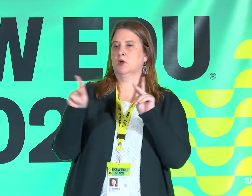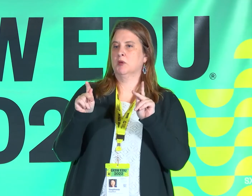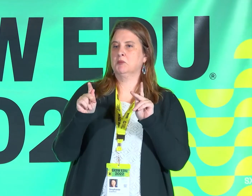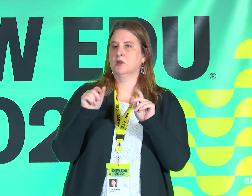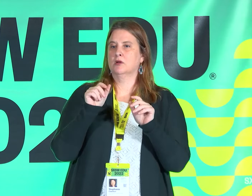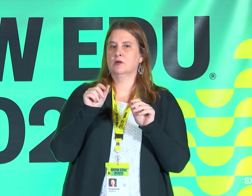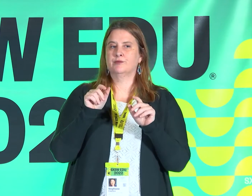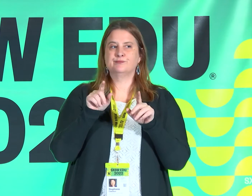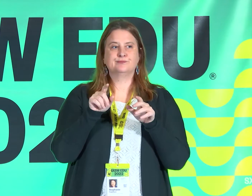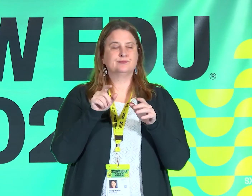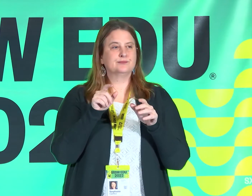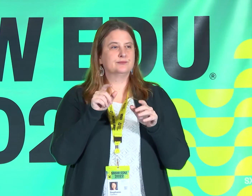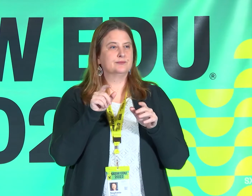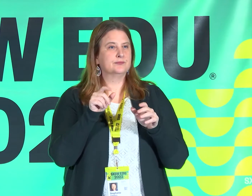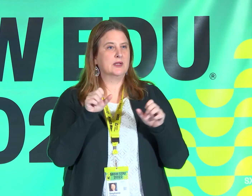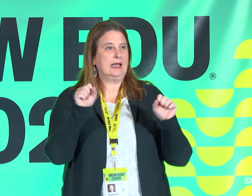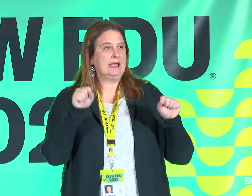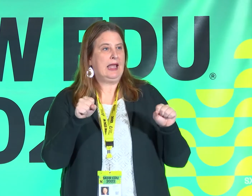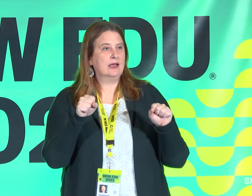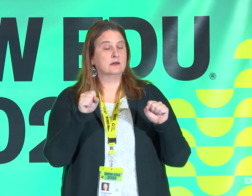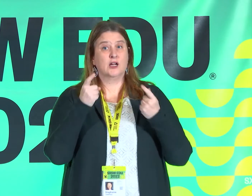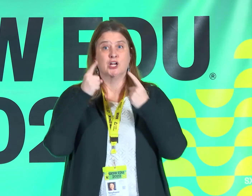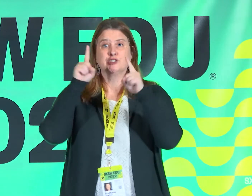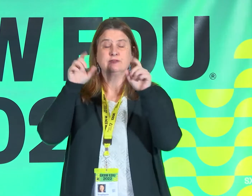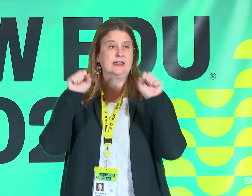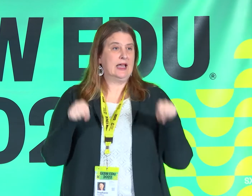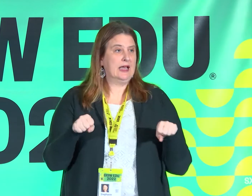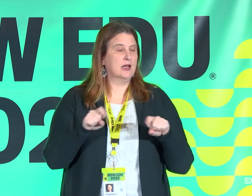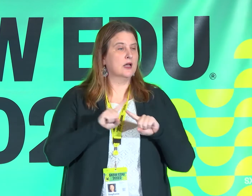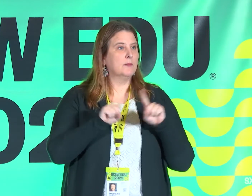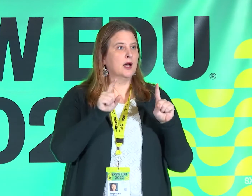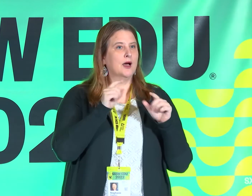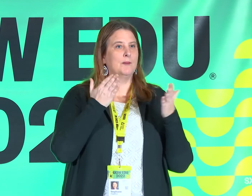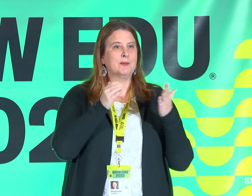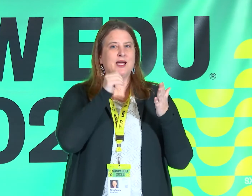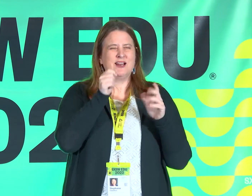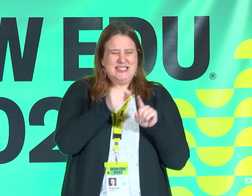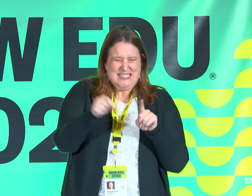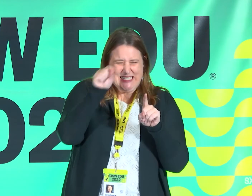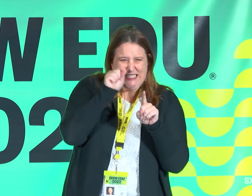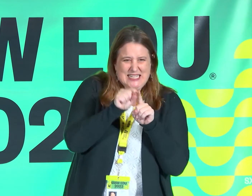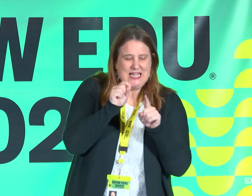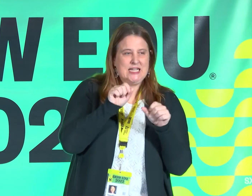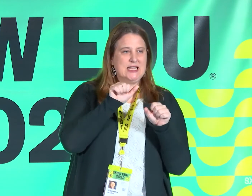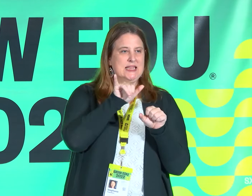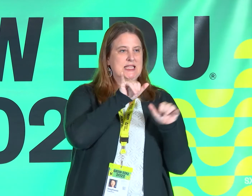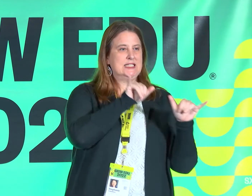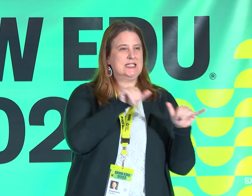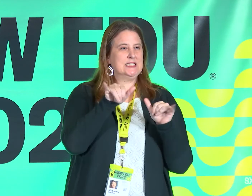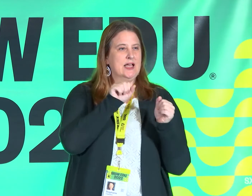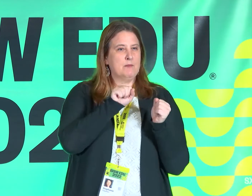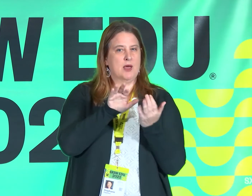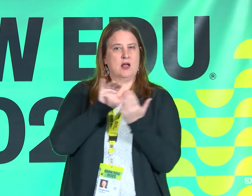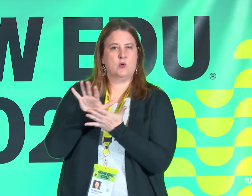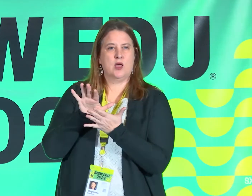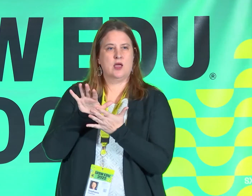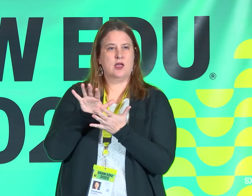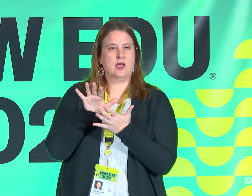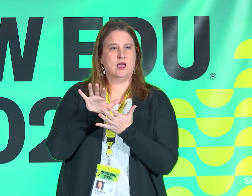When we talk about disabled people, they can achieve, and that's true. It may not be the exact same